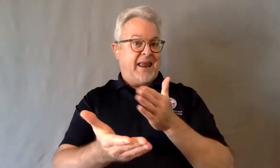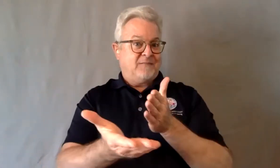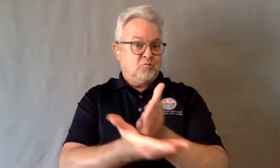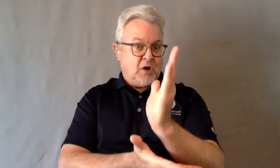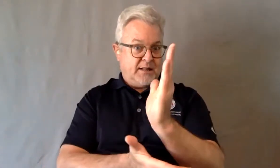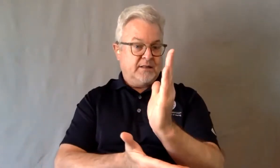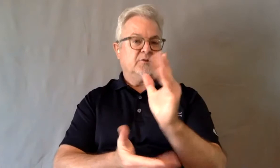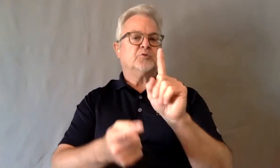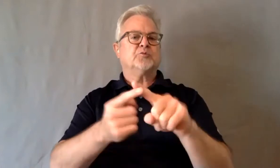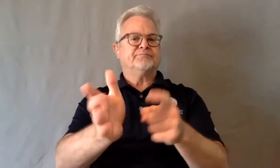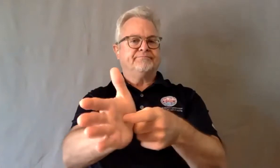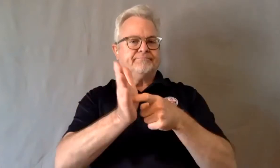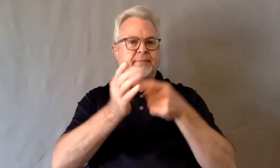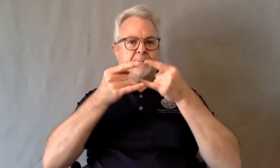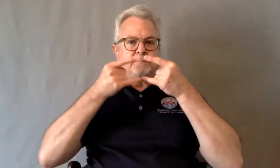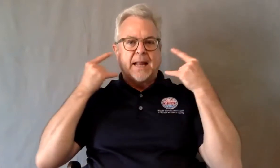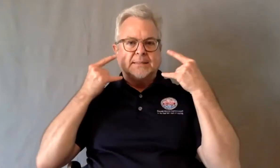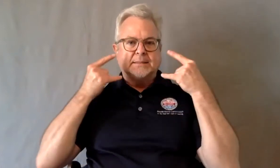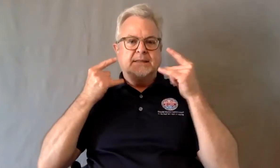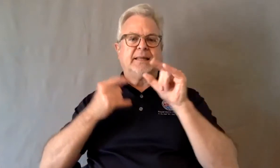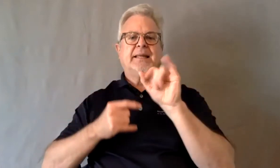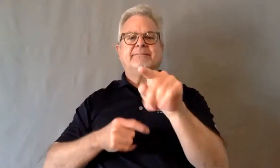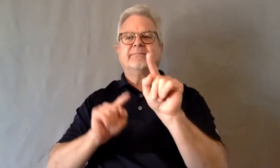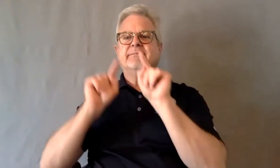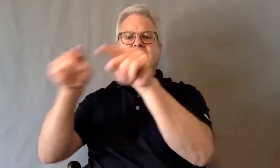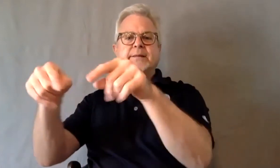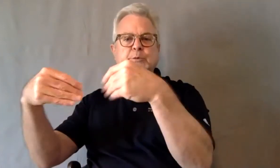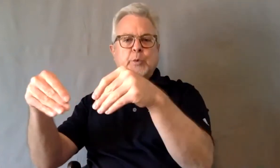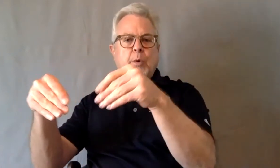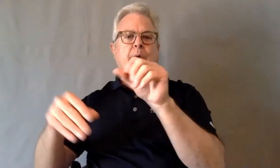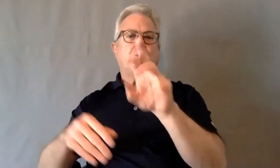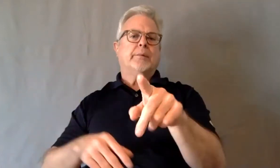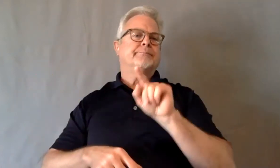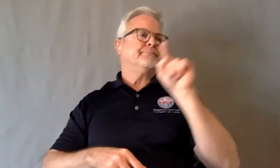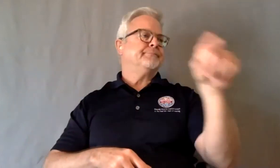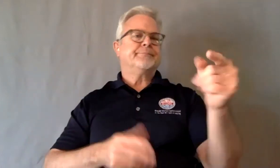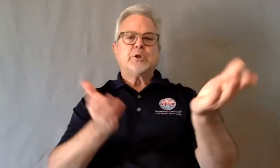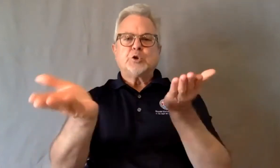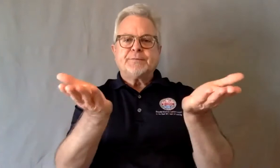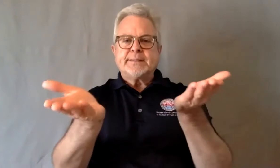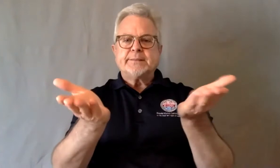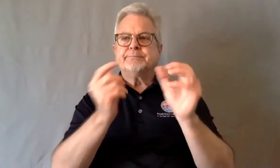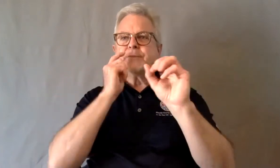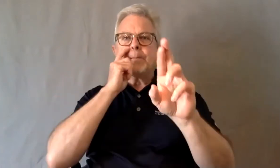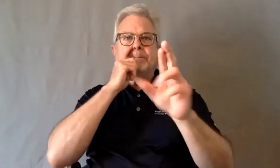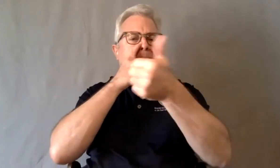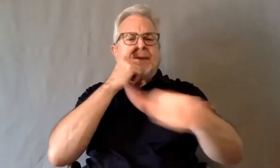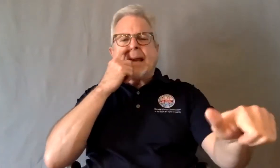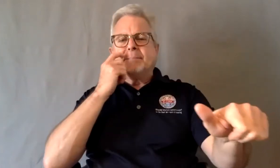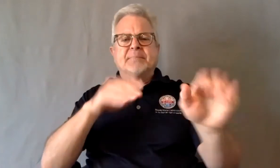opening. Businesses do have the right to require masks if you are going into their store, if you are using